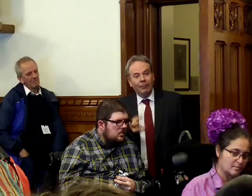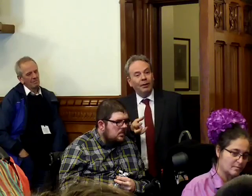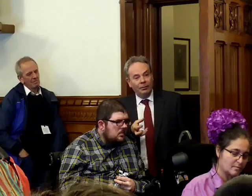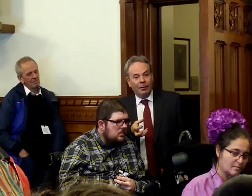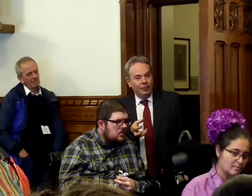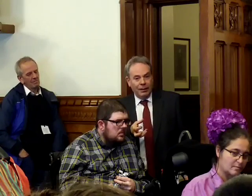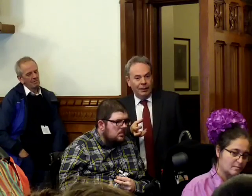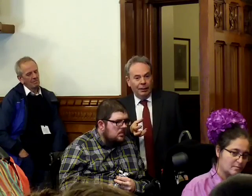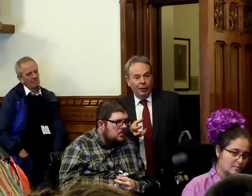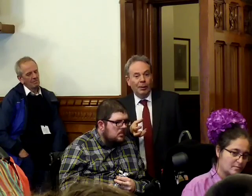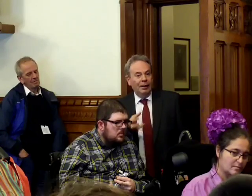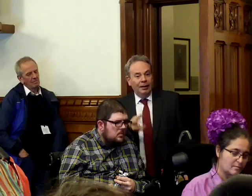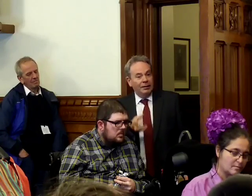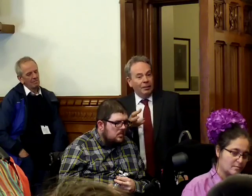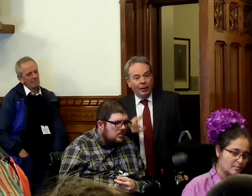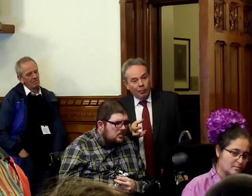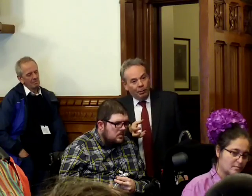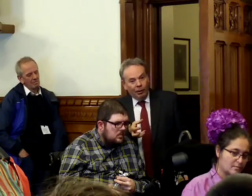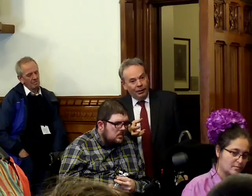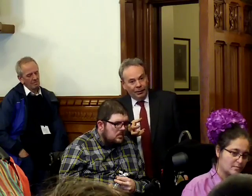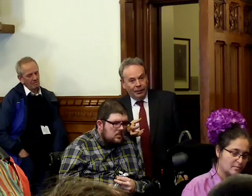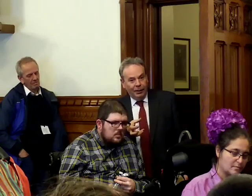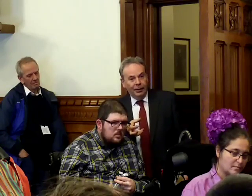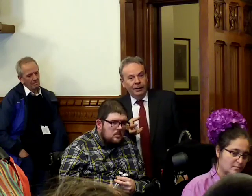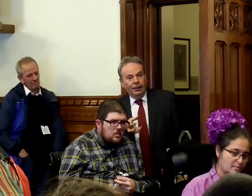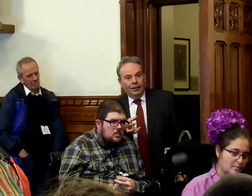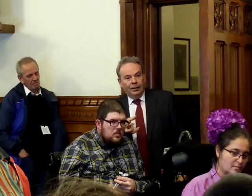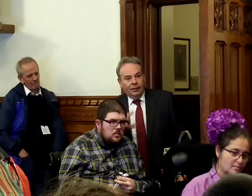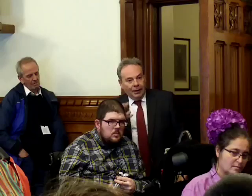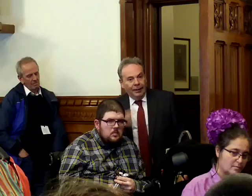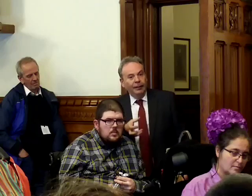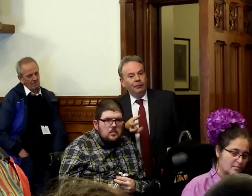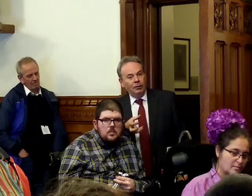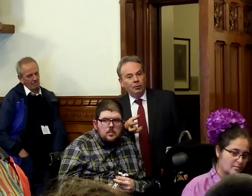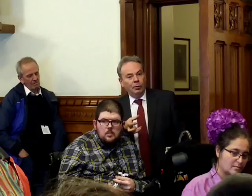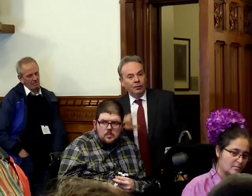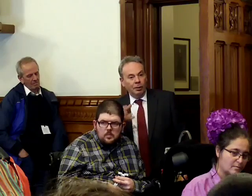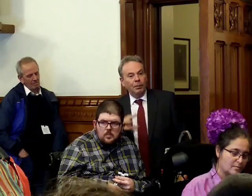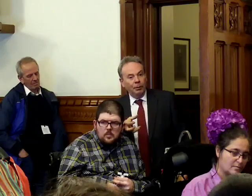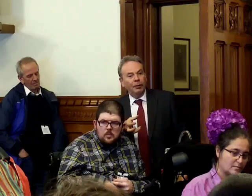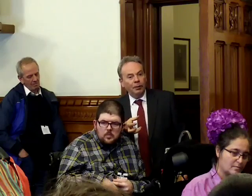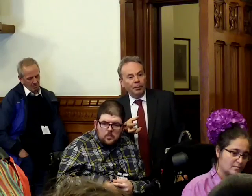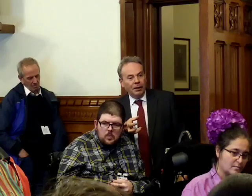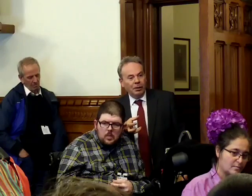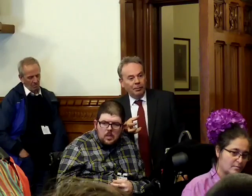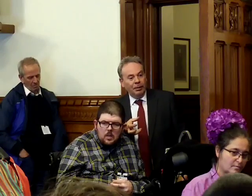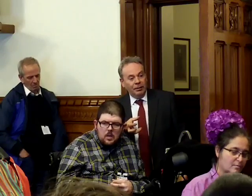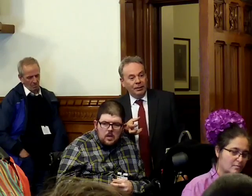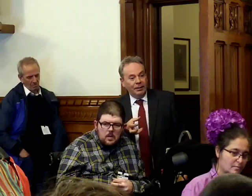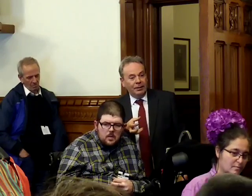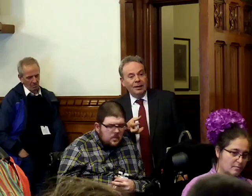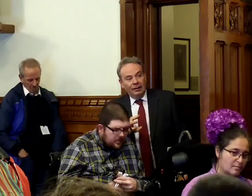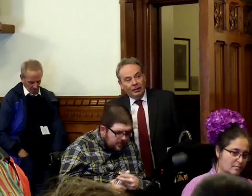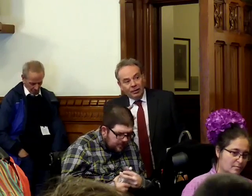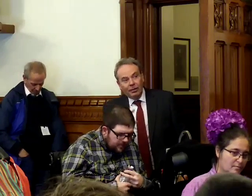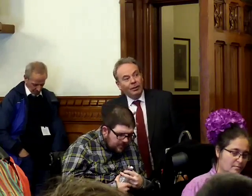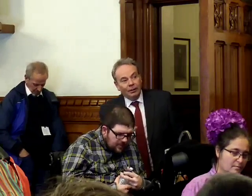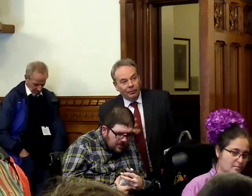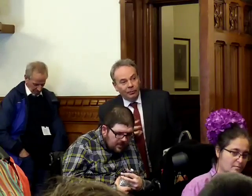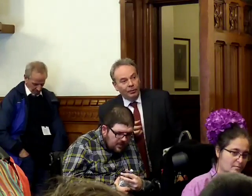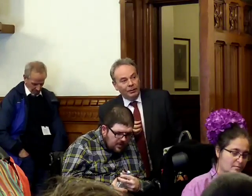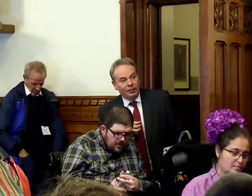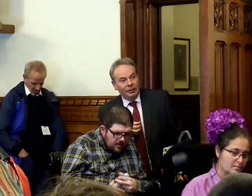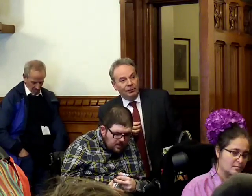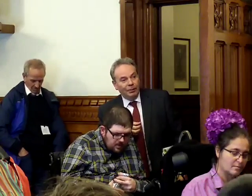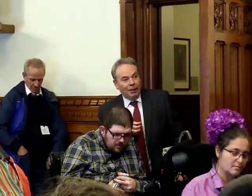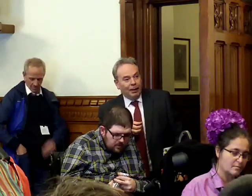case to whoever is representing you. And it doesn't matter what party they're in, that individual should be put under pressure, because it's just